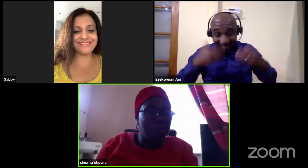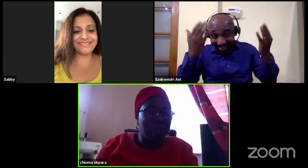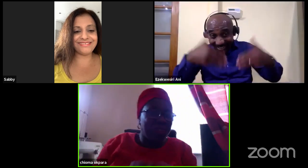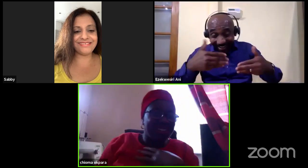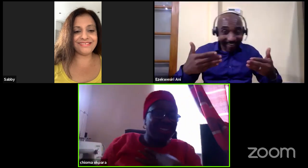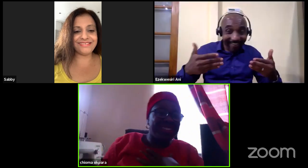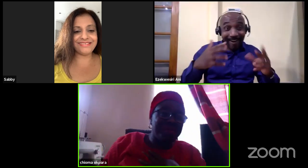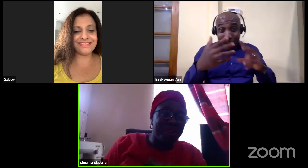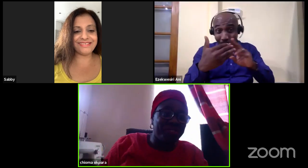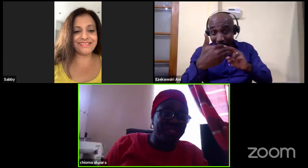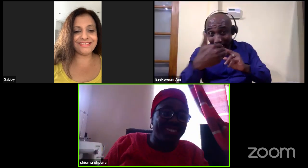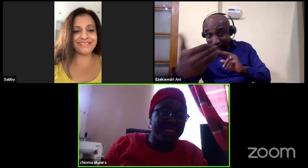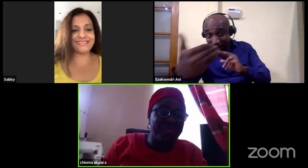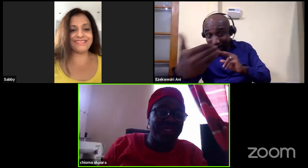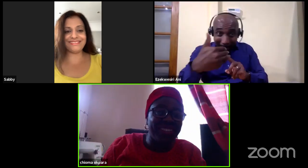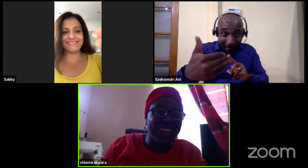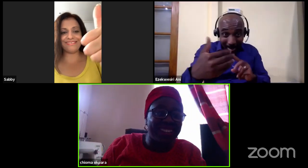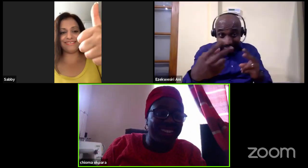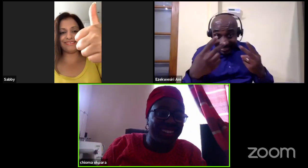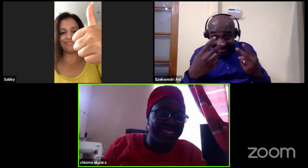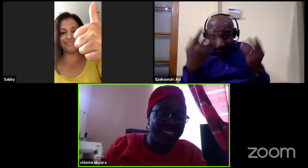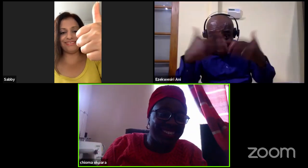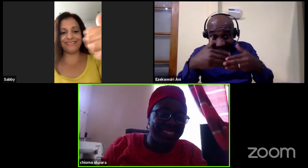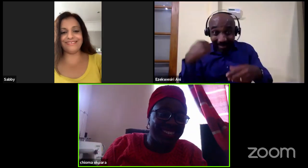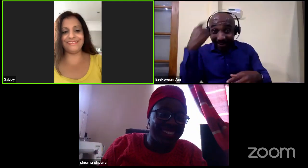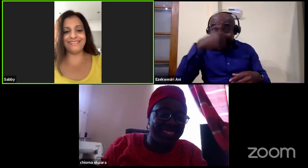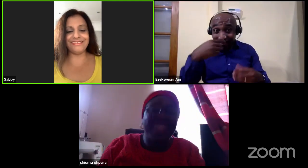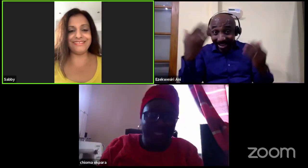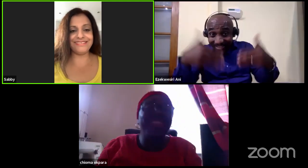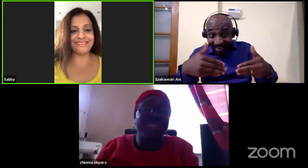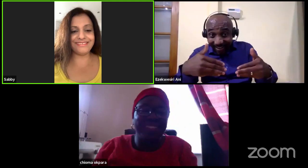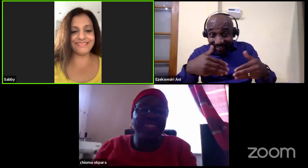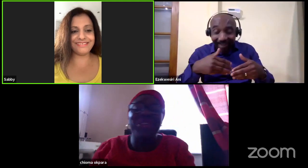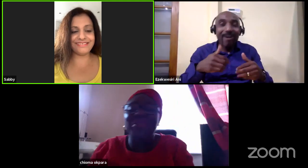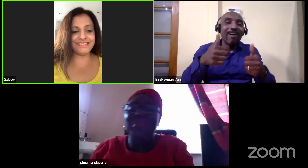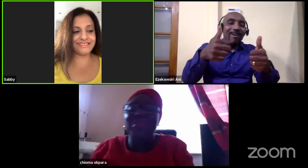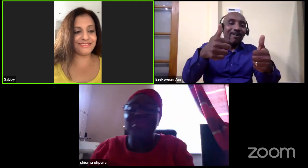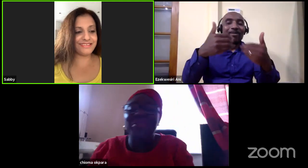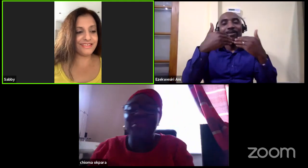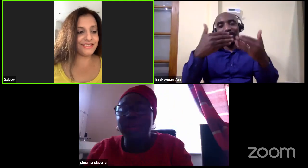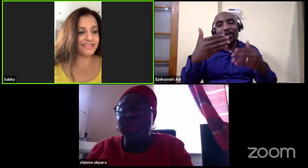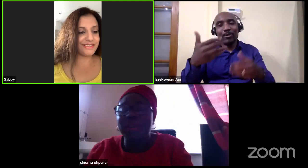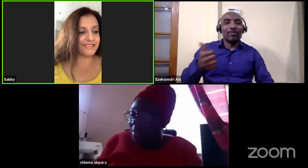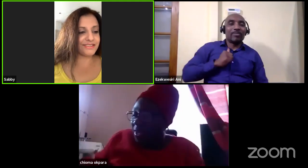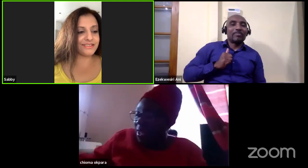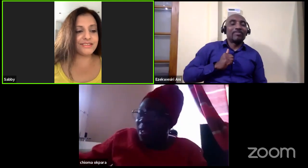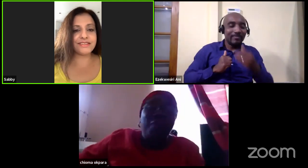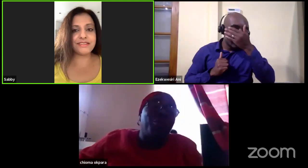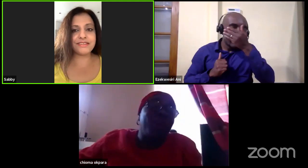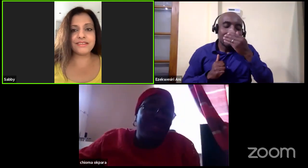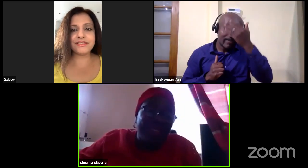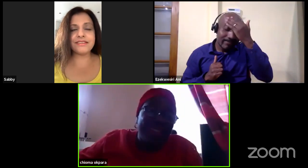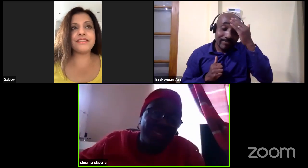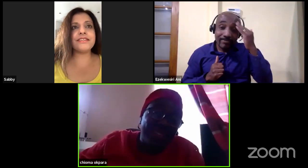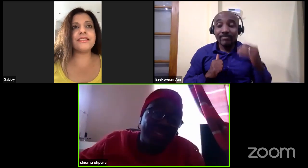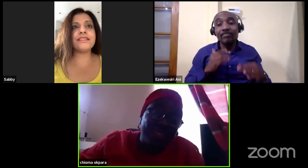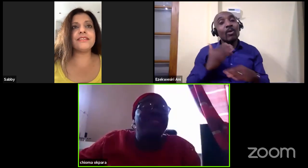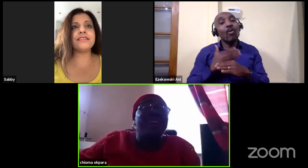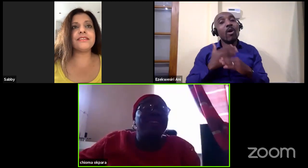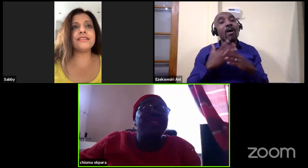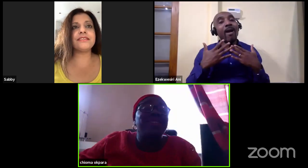Hope you guys can see my face. Is it very dark? Okay. Thank you very much. I work as a